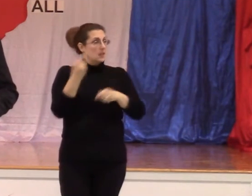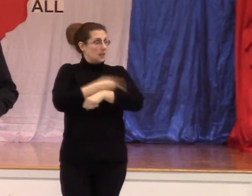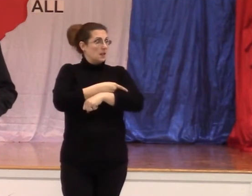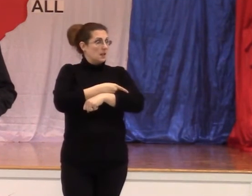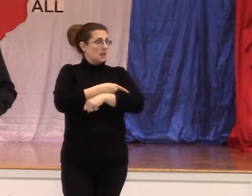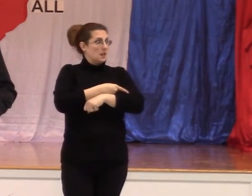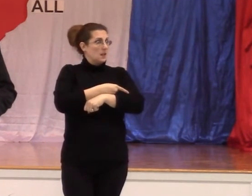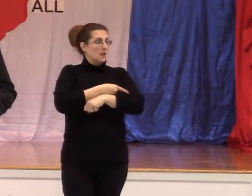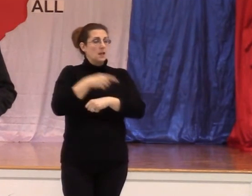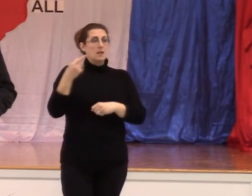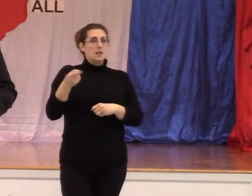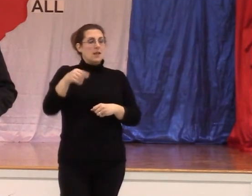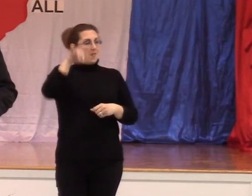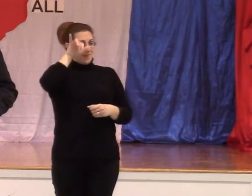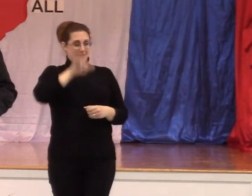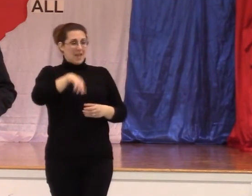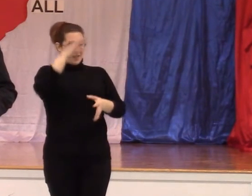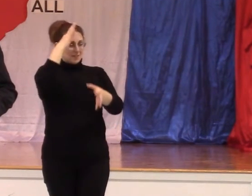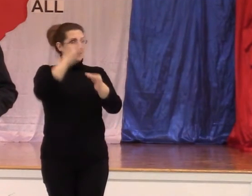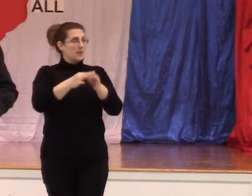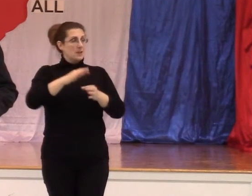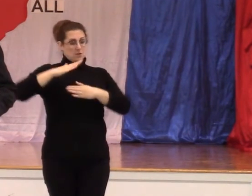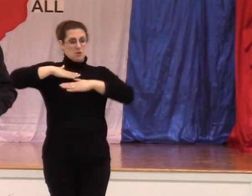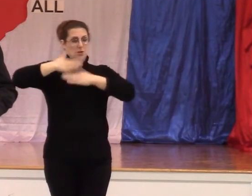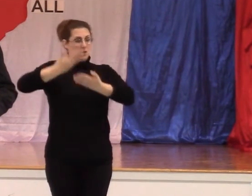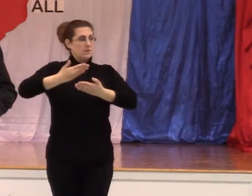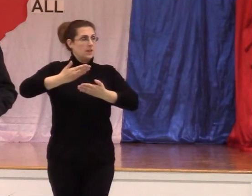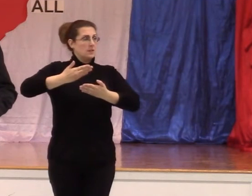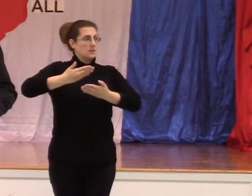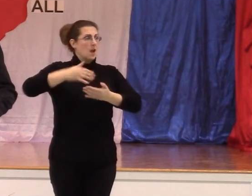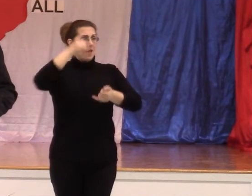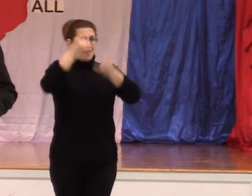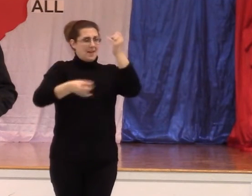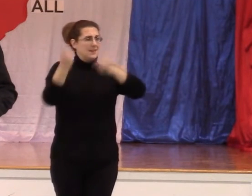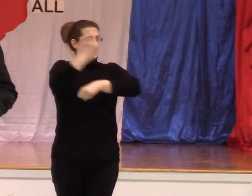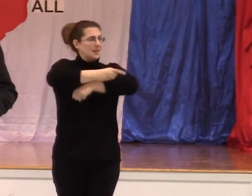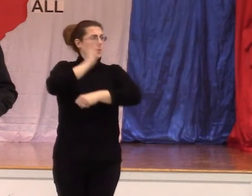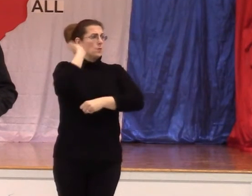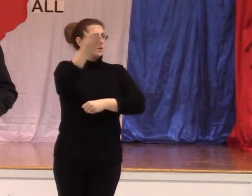our confessor said, this is the faith I'm going to confess on Judgment Day.